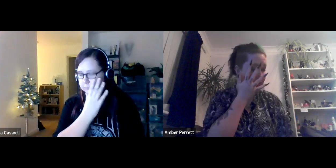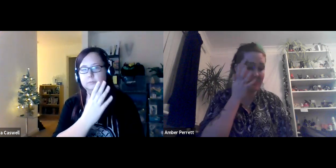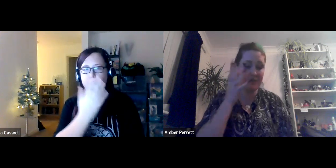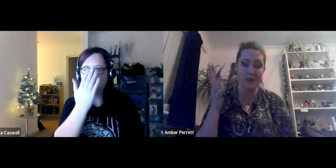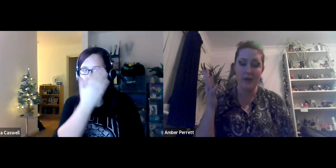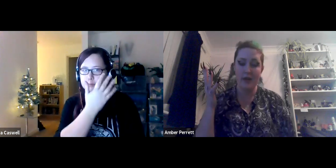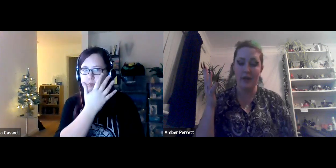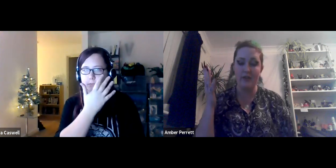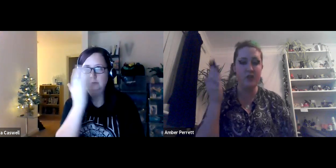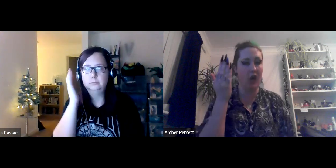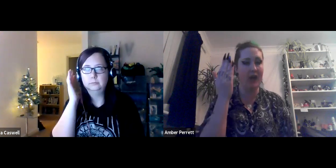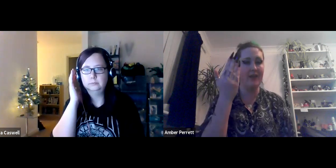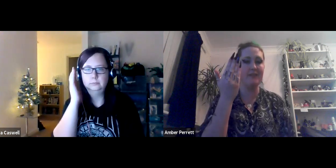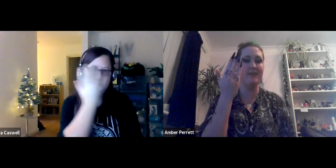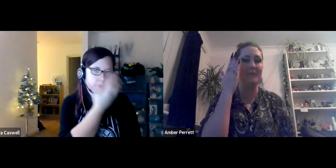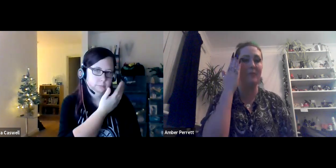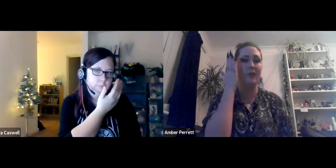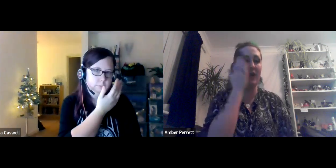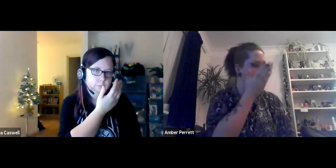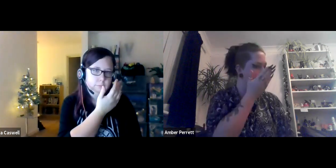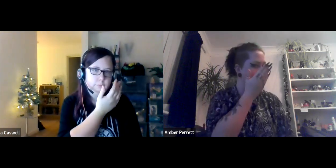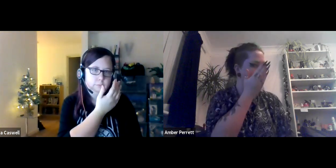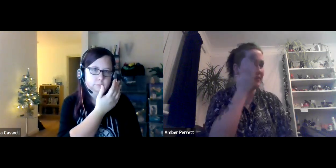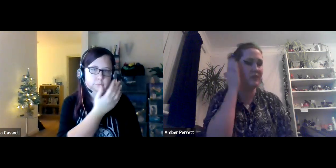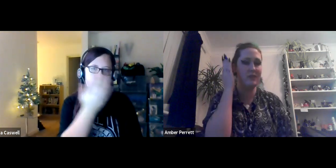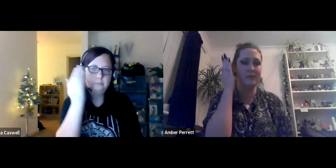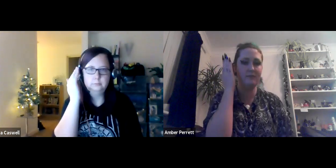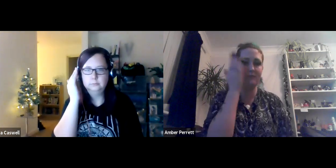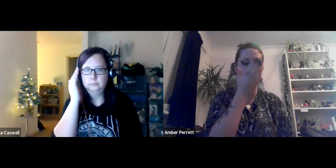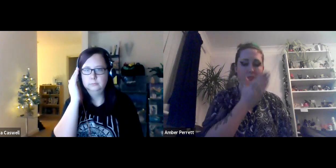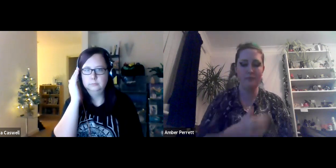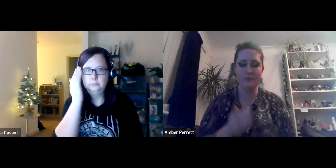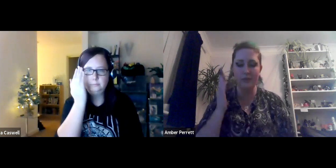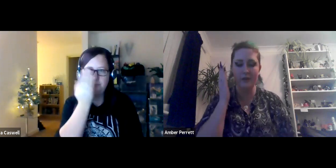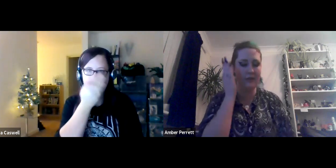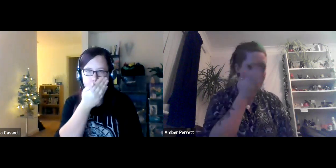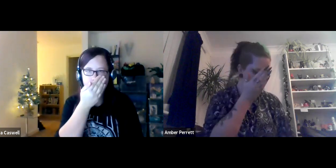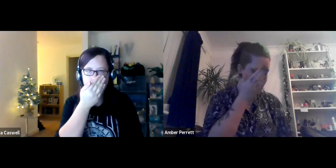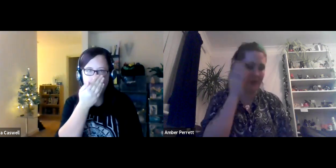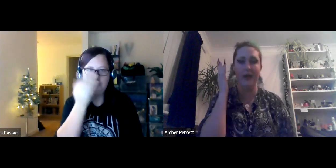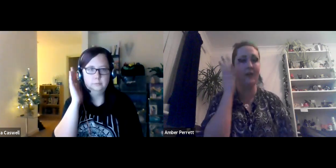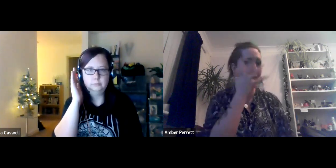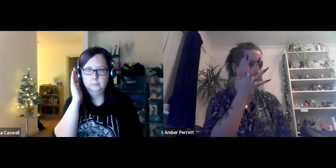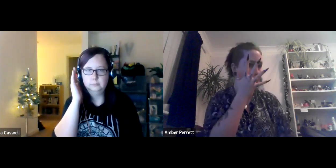embarrassed. And shy is the same but with a closed hand. So that's shy or